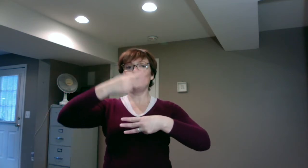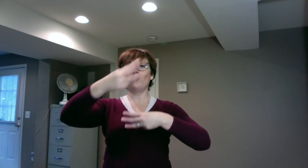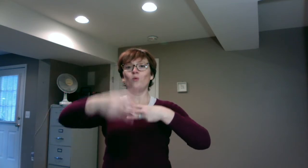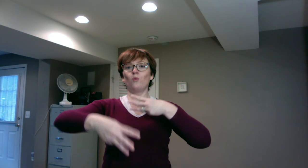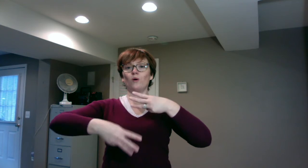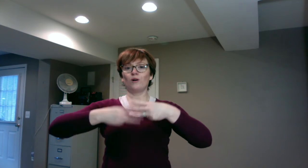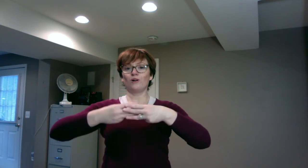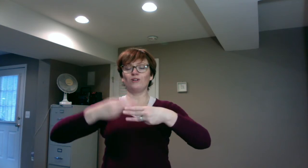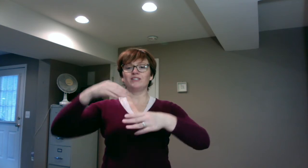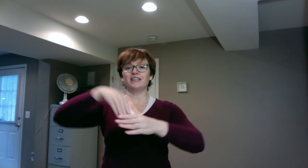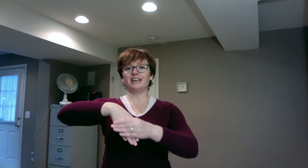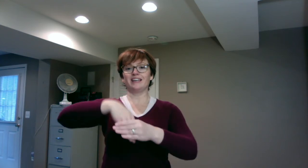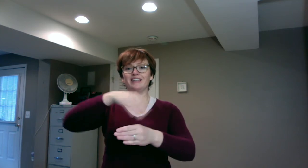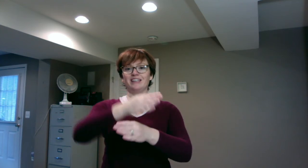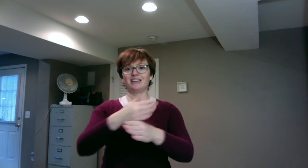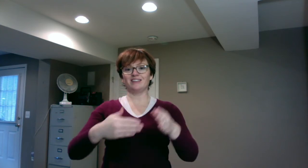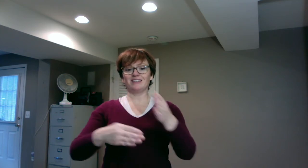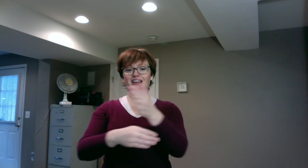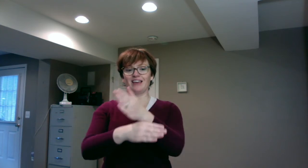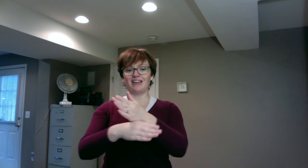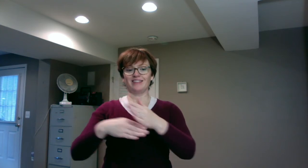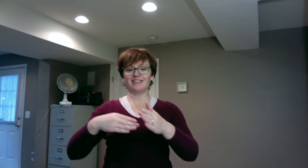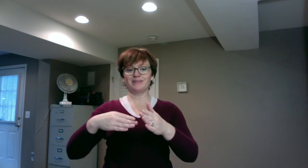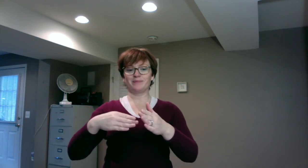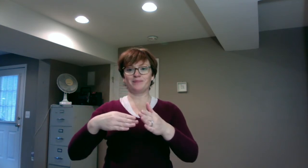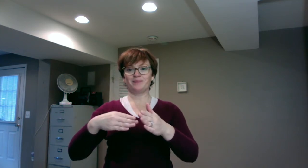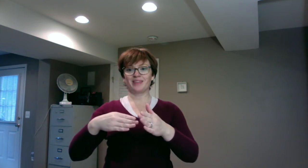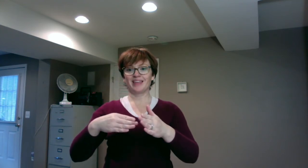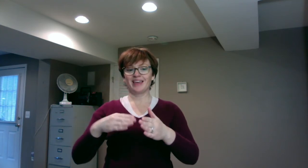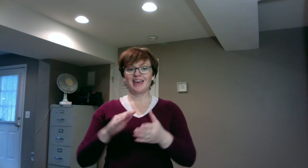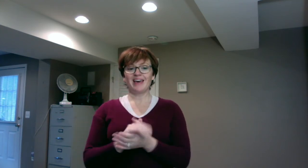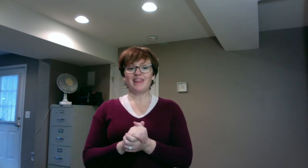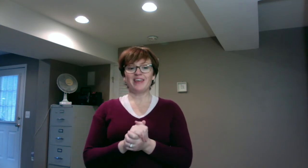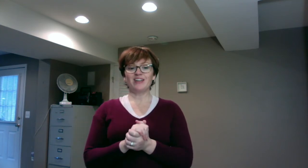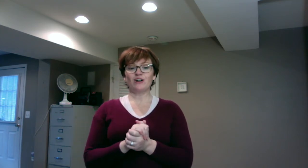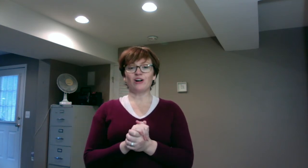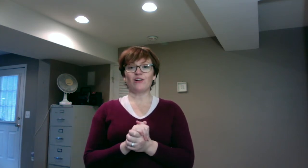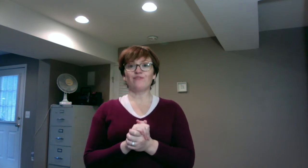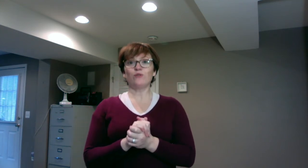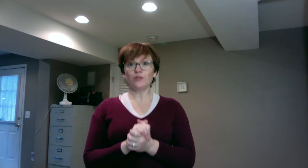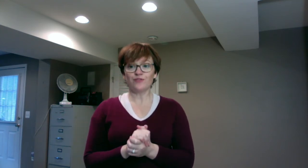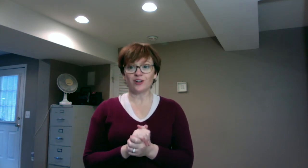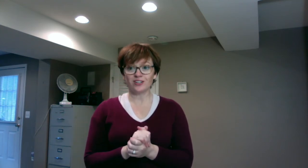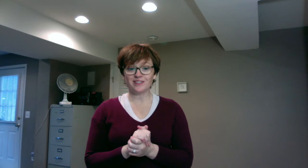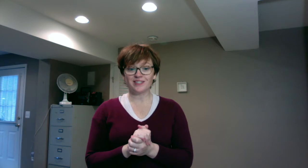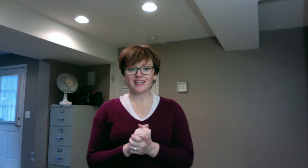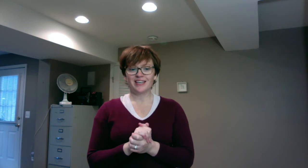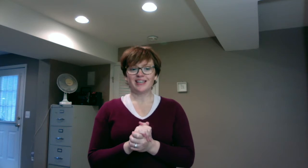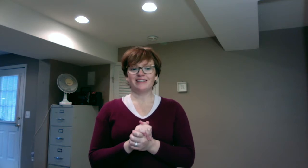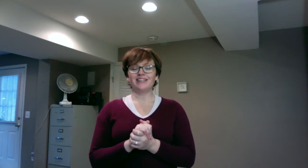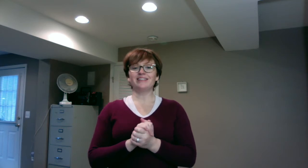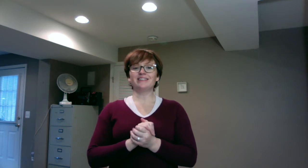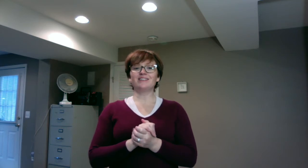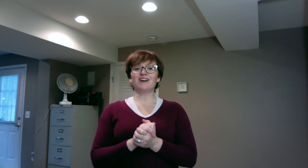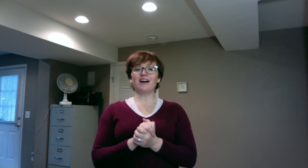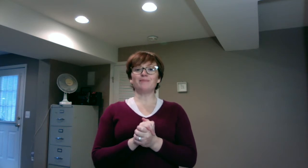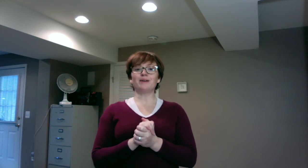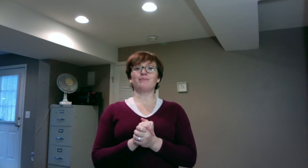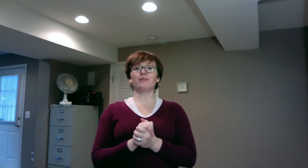whole world in his hands. And then our fourth verse is, he's got my brothers